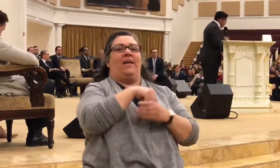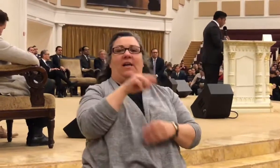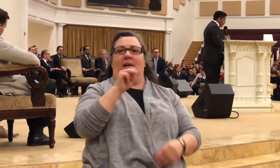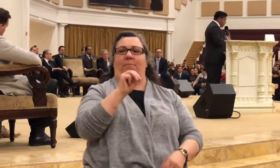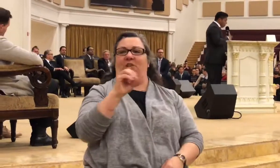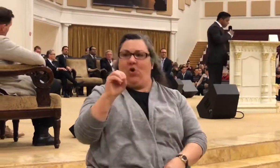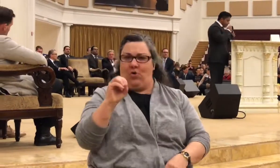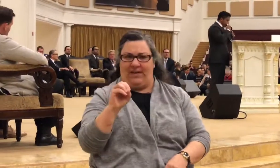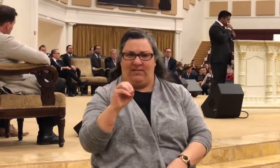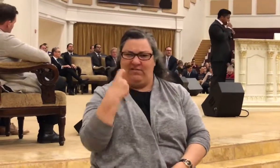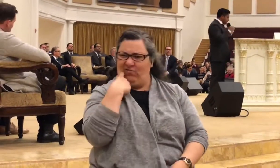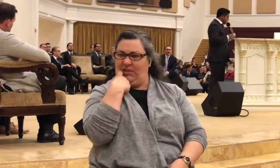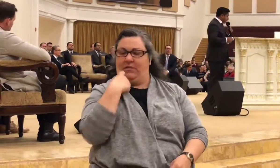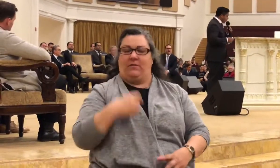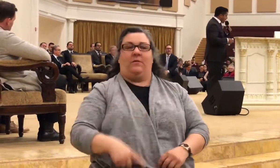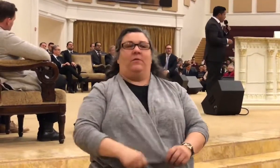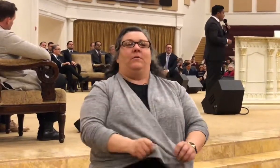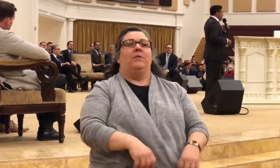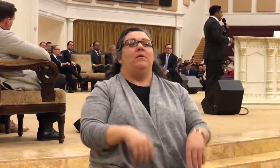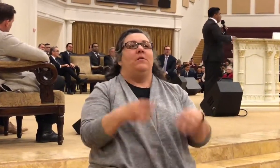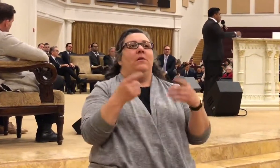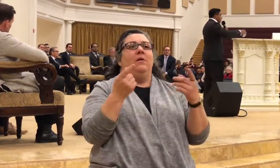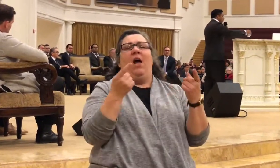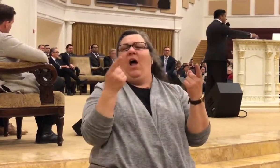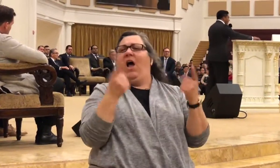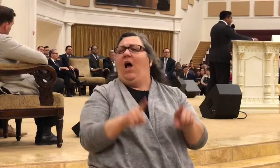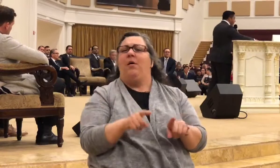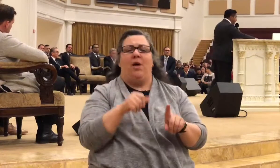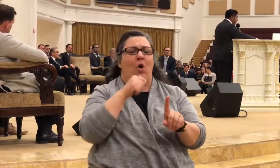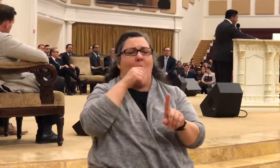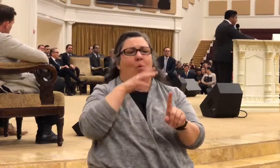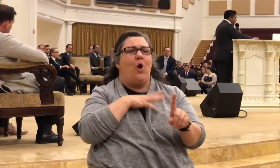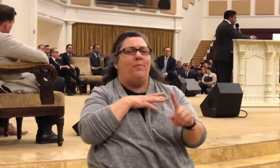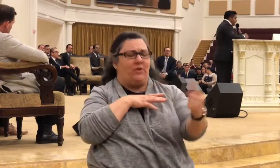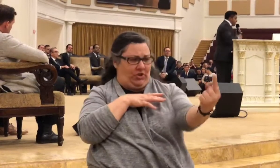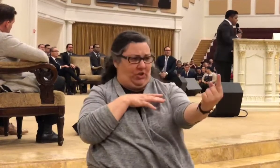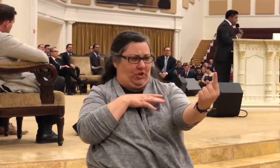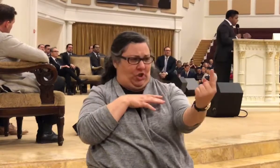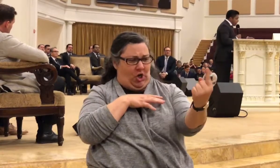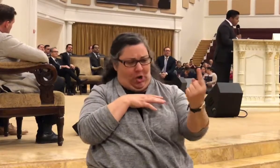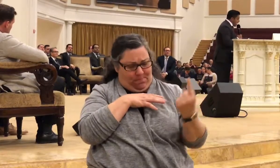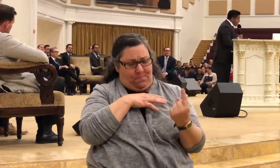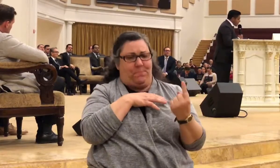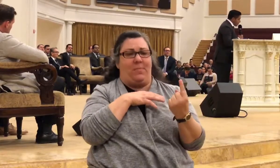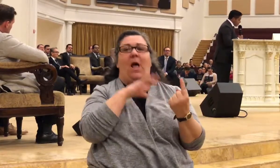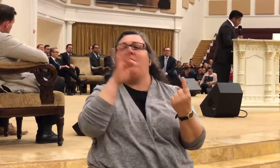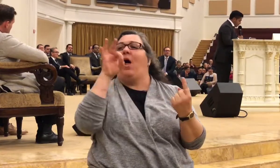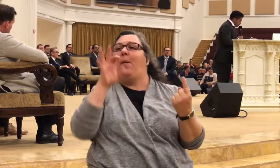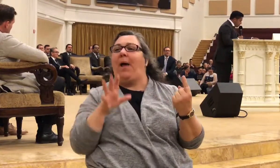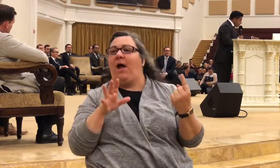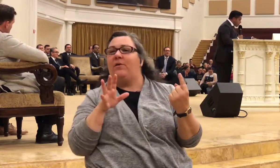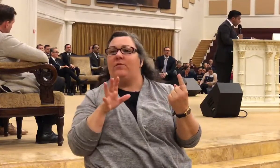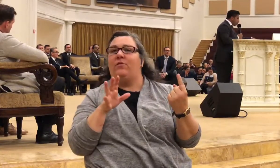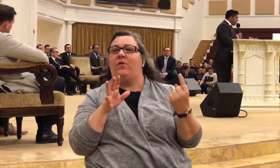too long ago, there was a woman that had come. The pastor told me, he